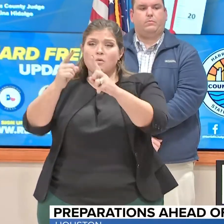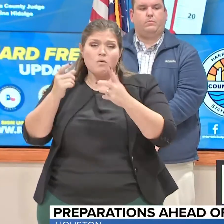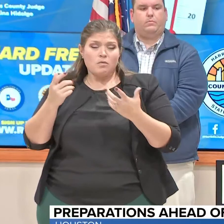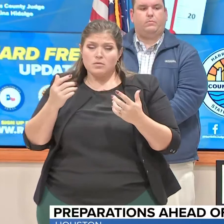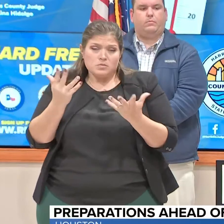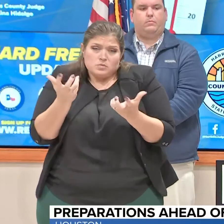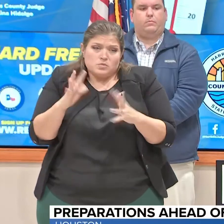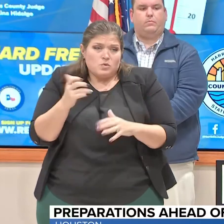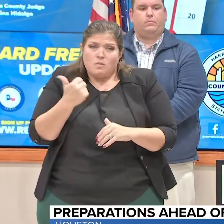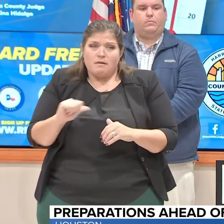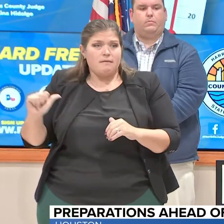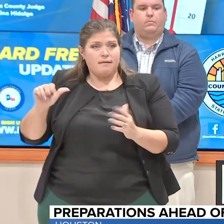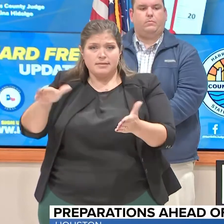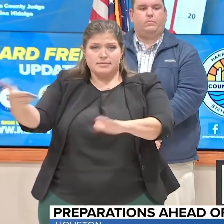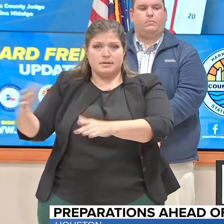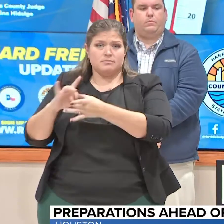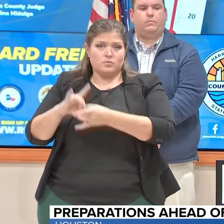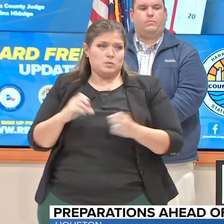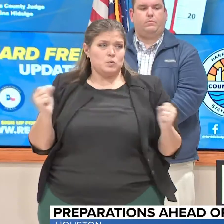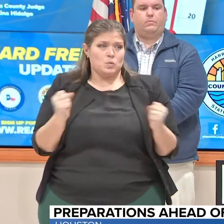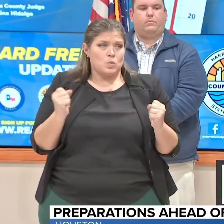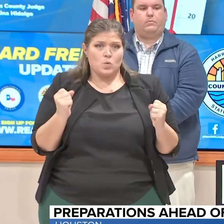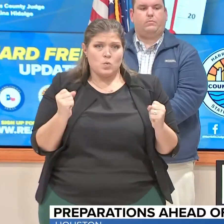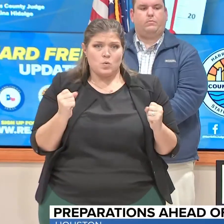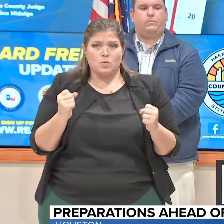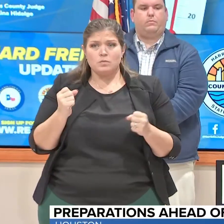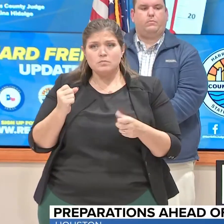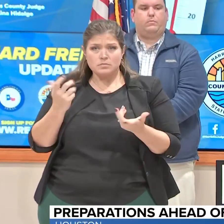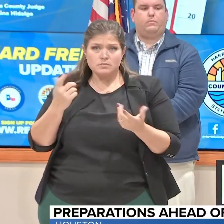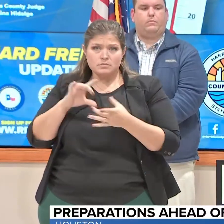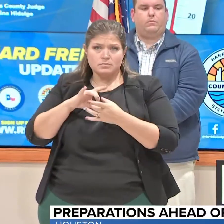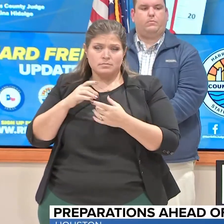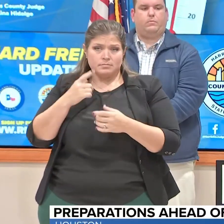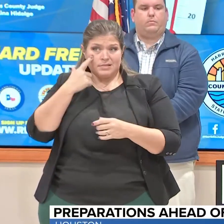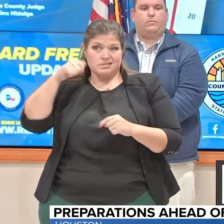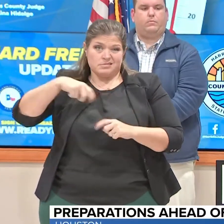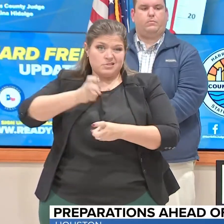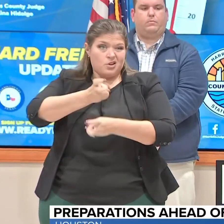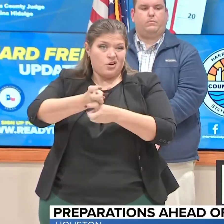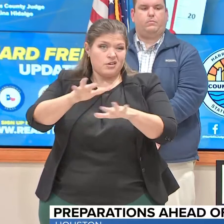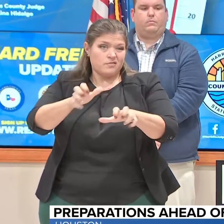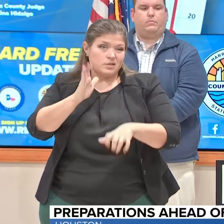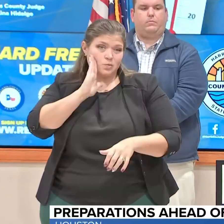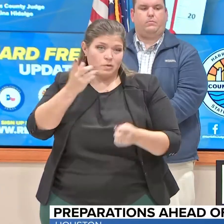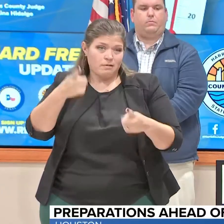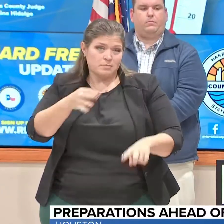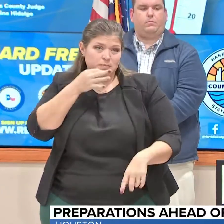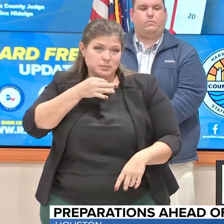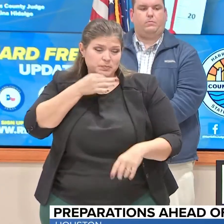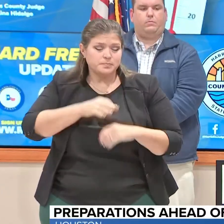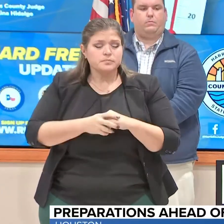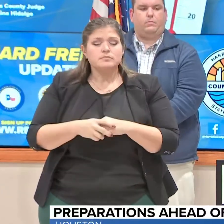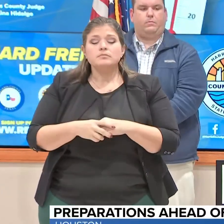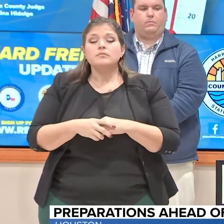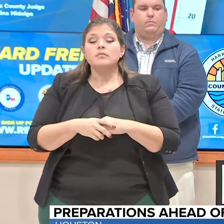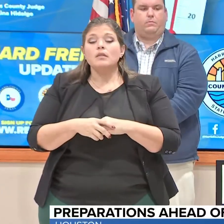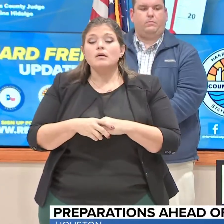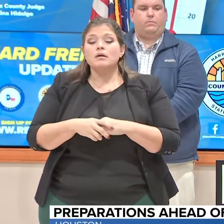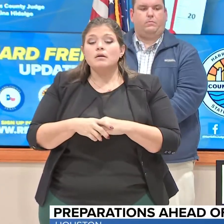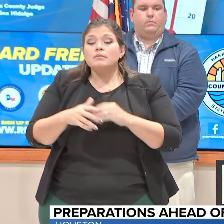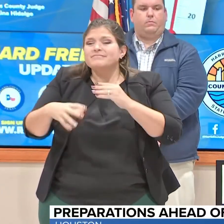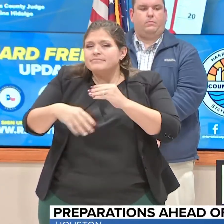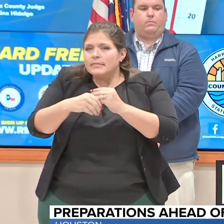cold, because of the hard freeze that will be taking place. Just a few other